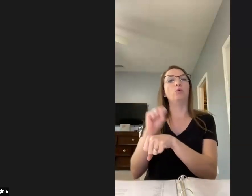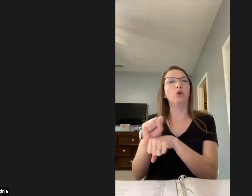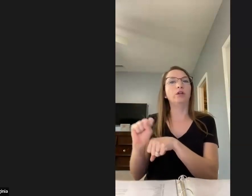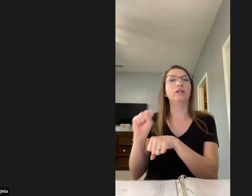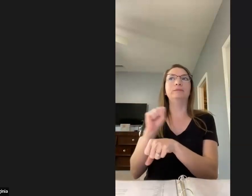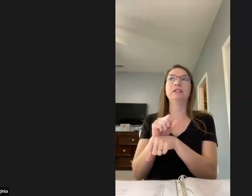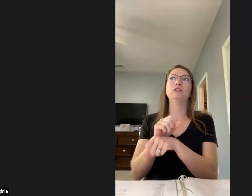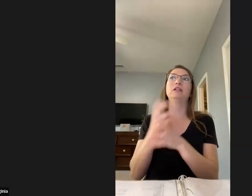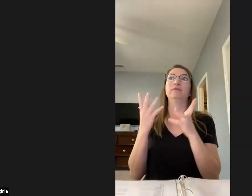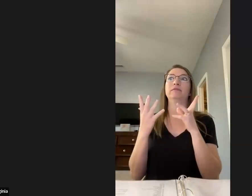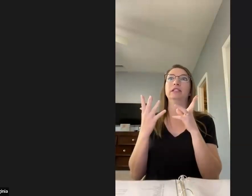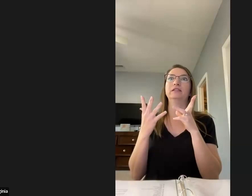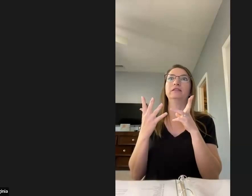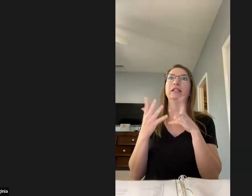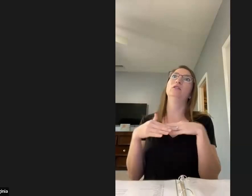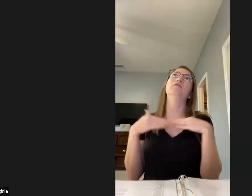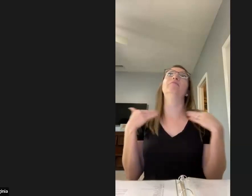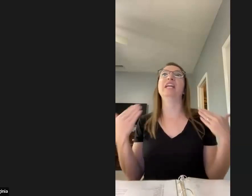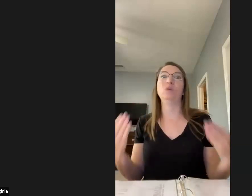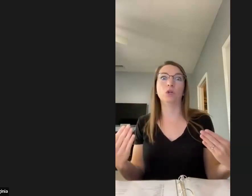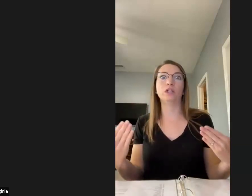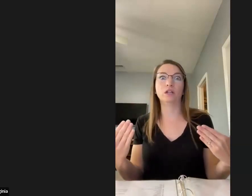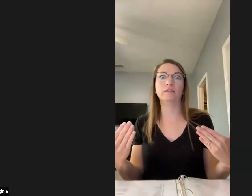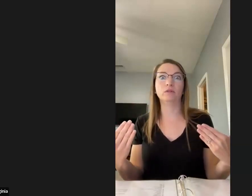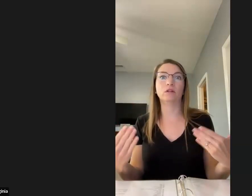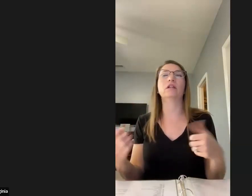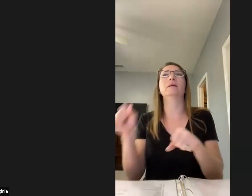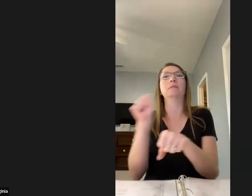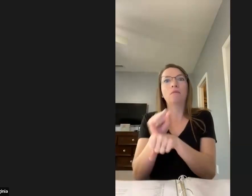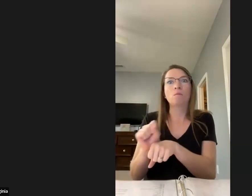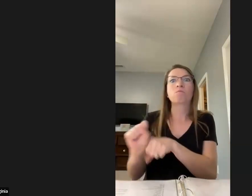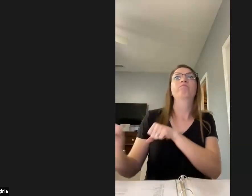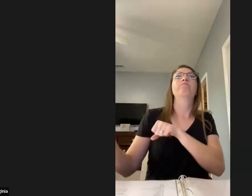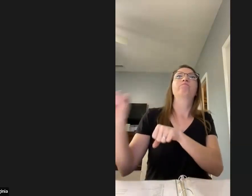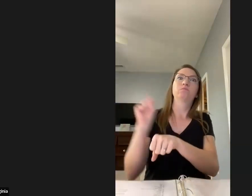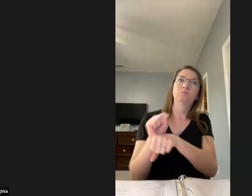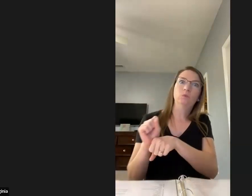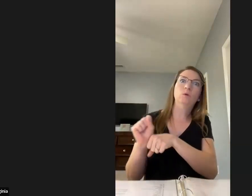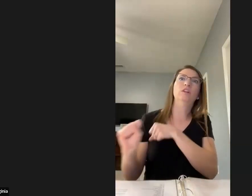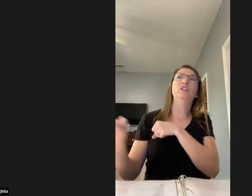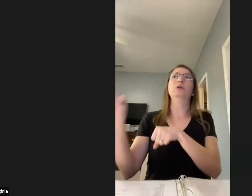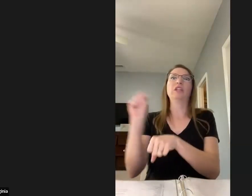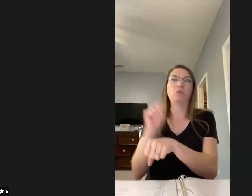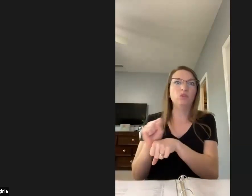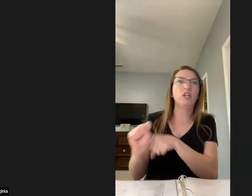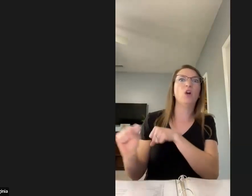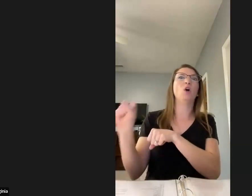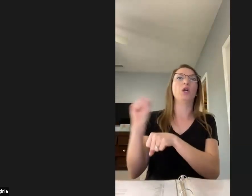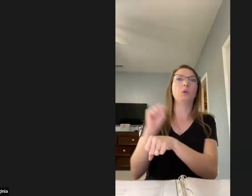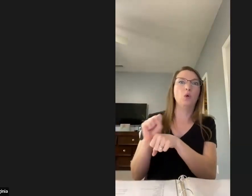work, especially if it's like you've been working on it for a long time or you're doing like really hard